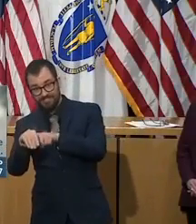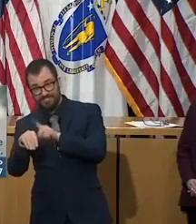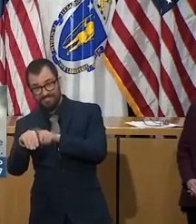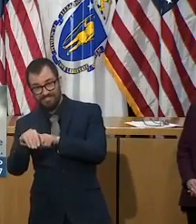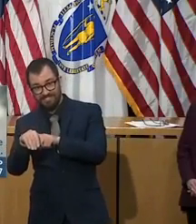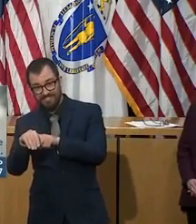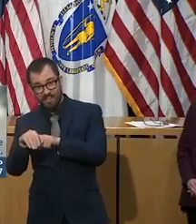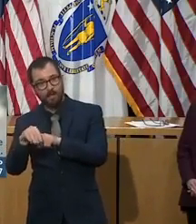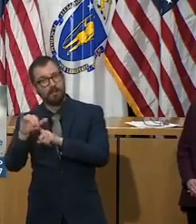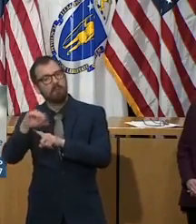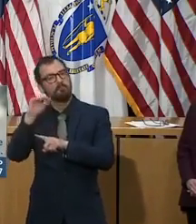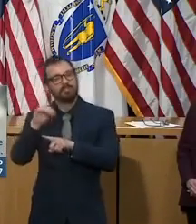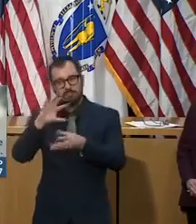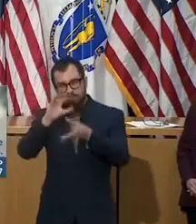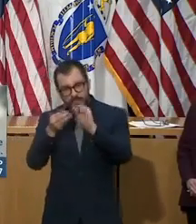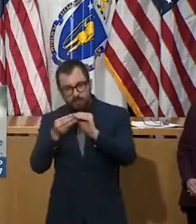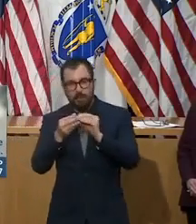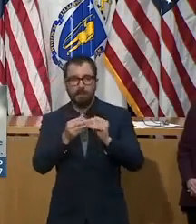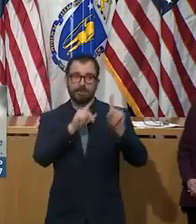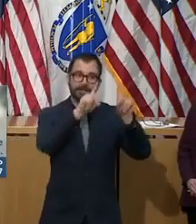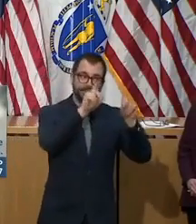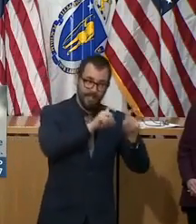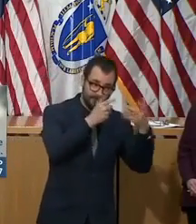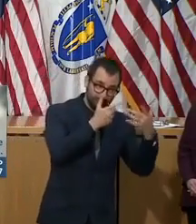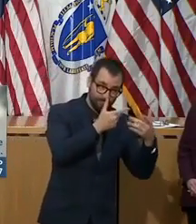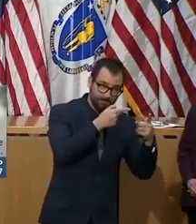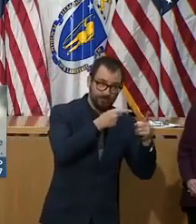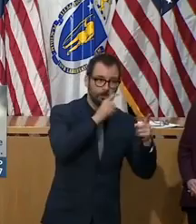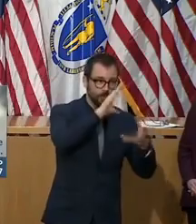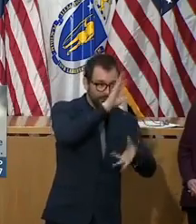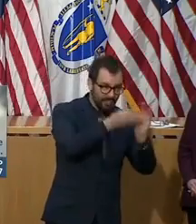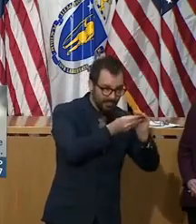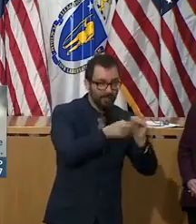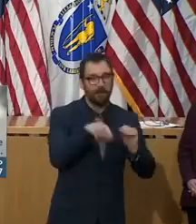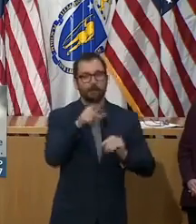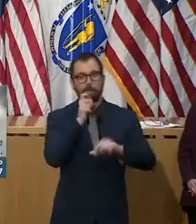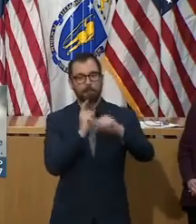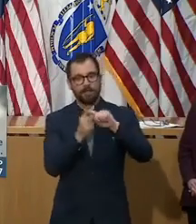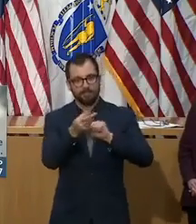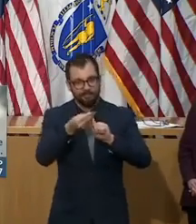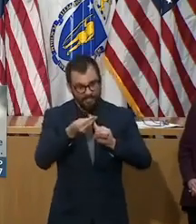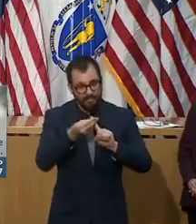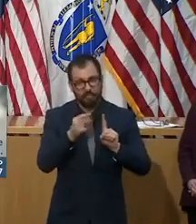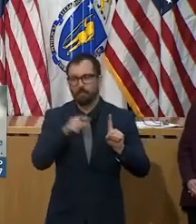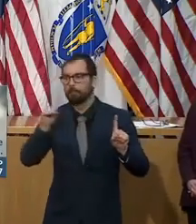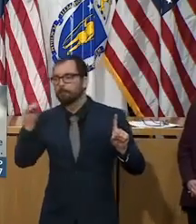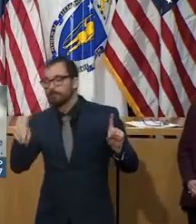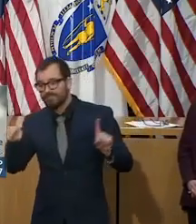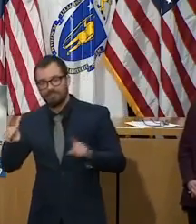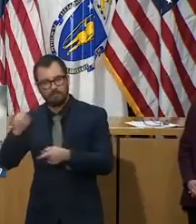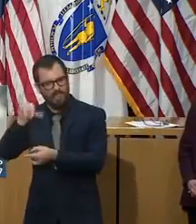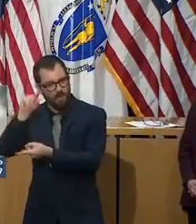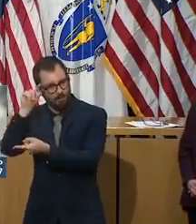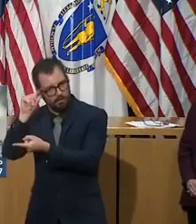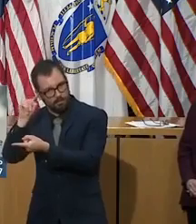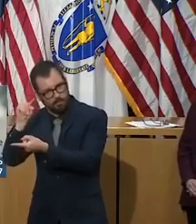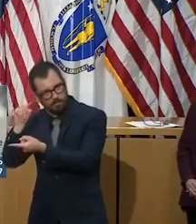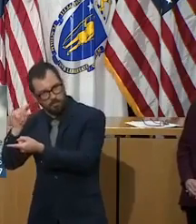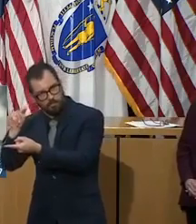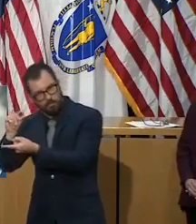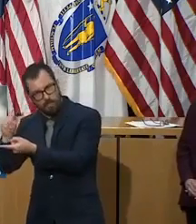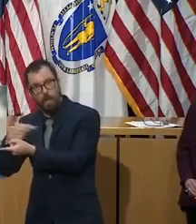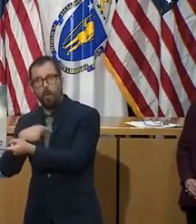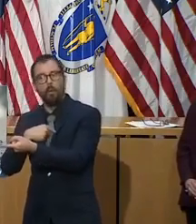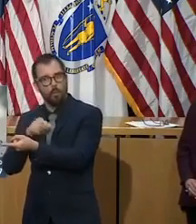done. So, I mean, some people might look at that trend and say, that actually is kind of a positive trend. You're doing more